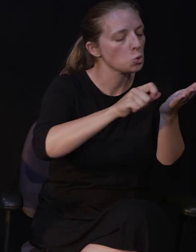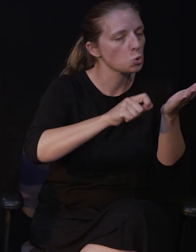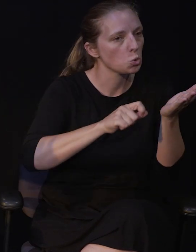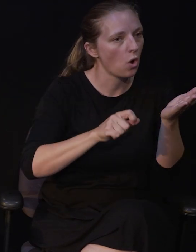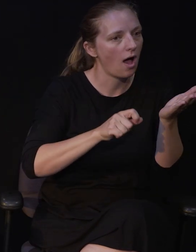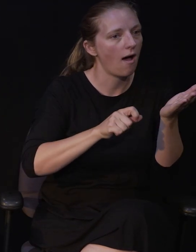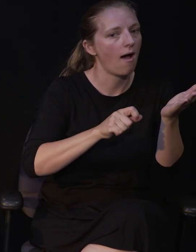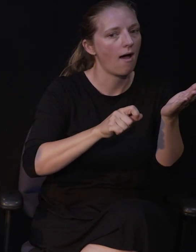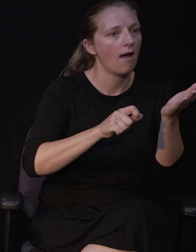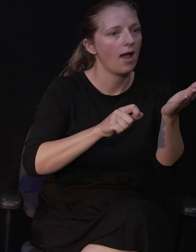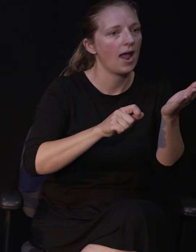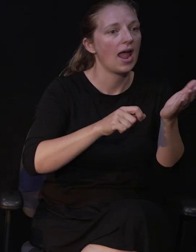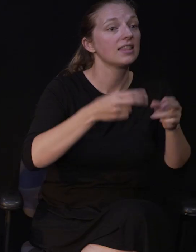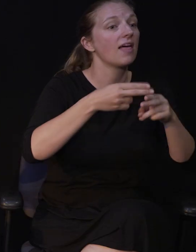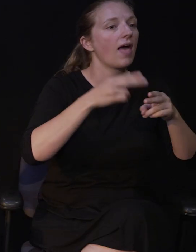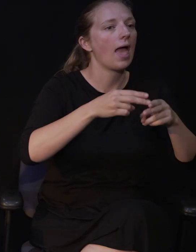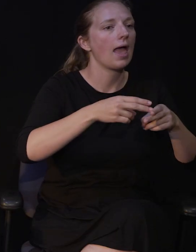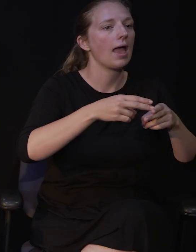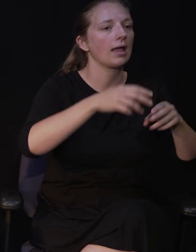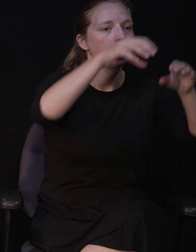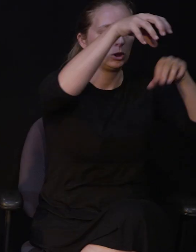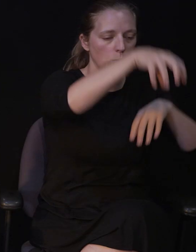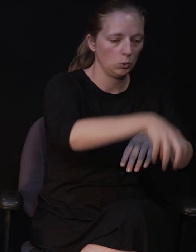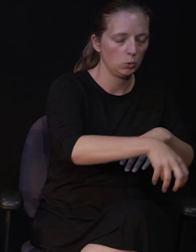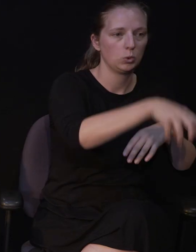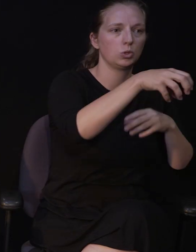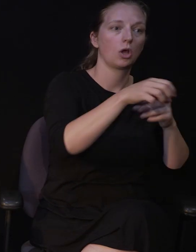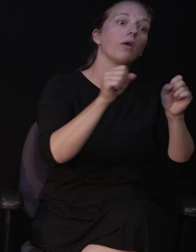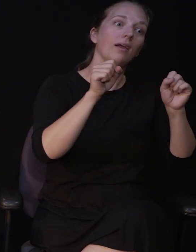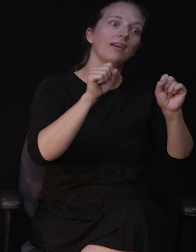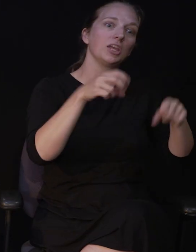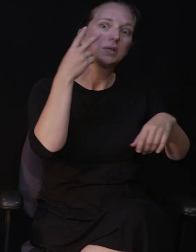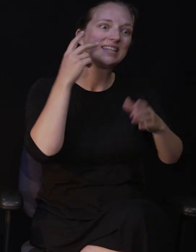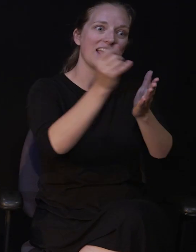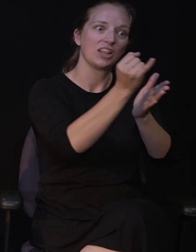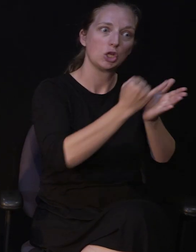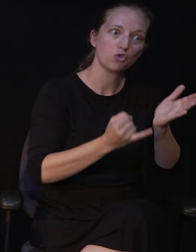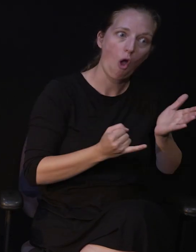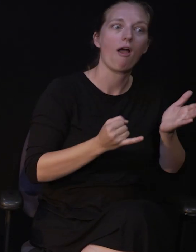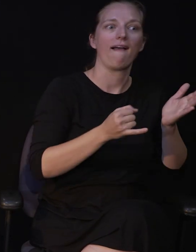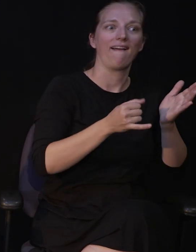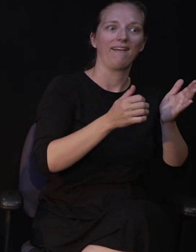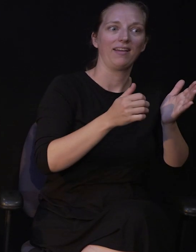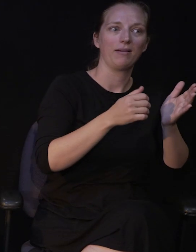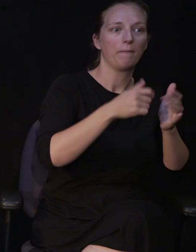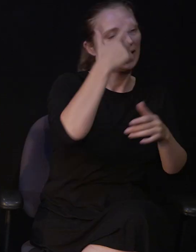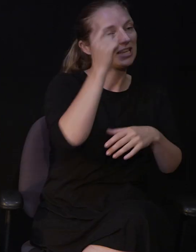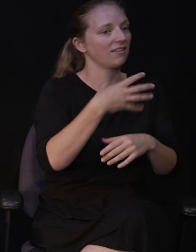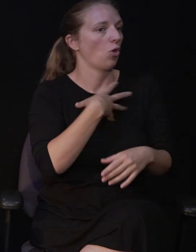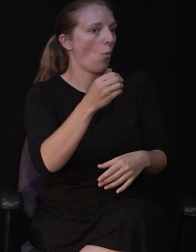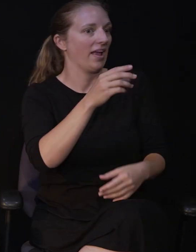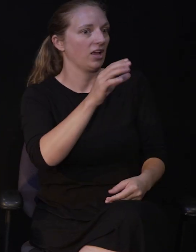and then dip the whole egg, and his drawing would pop out because it resisted it. Right. And he's like, I didn't know this was a thing.